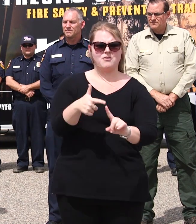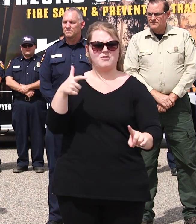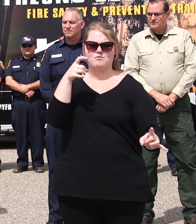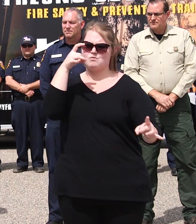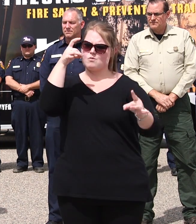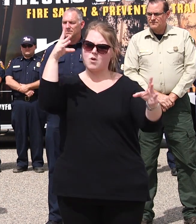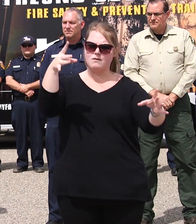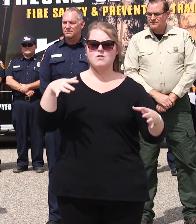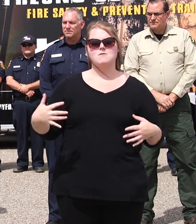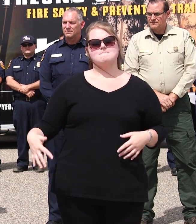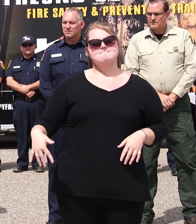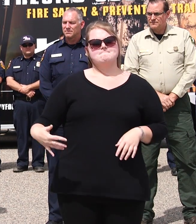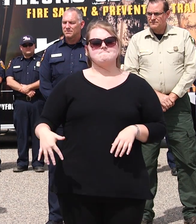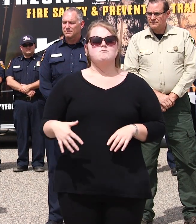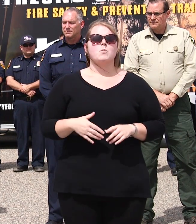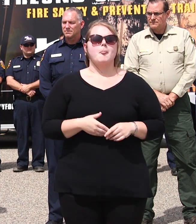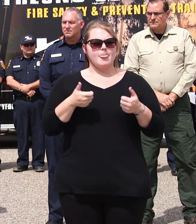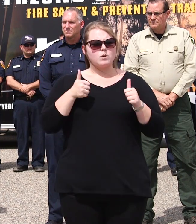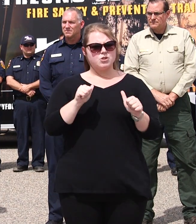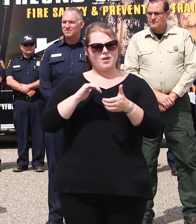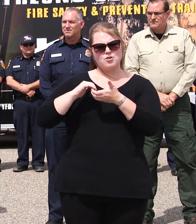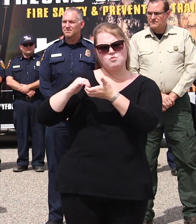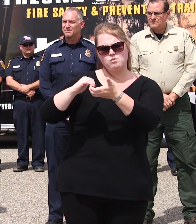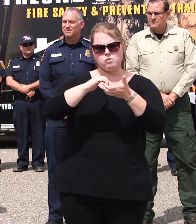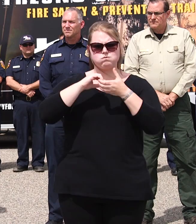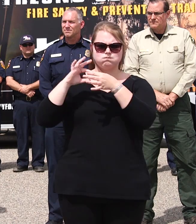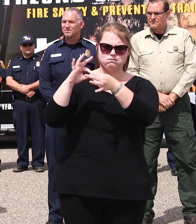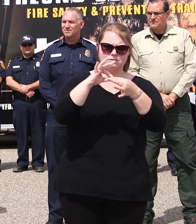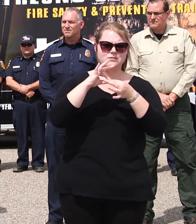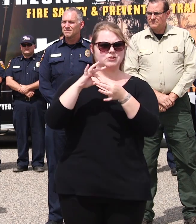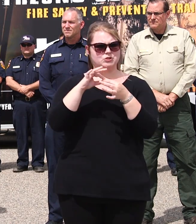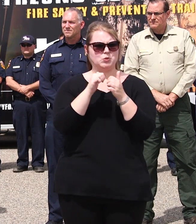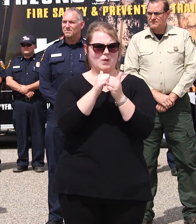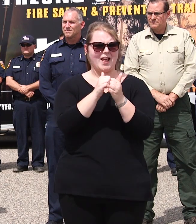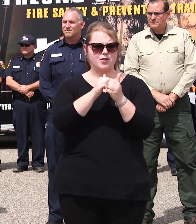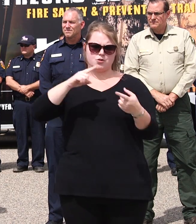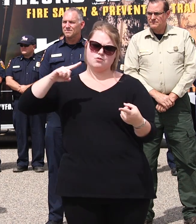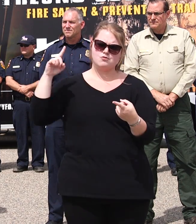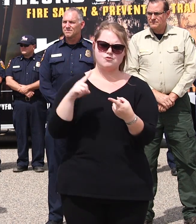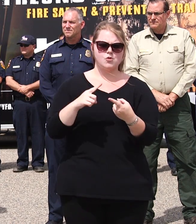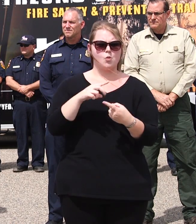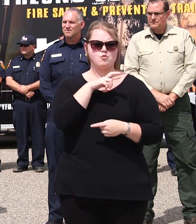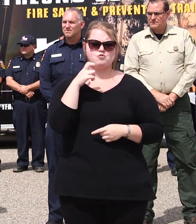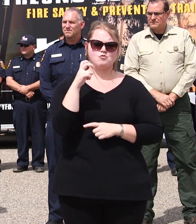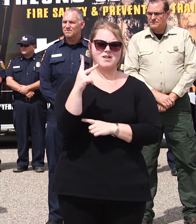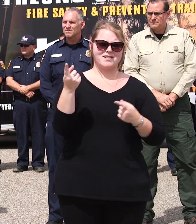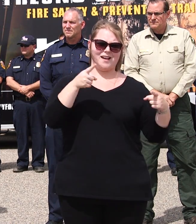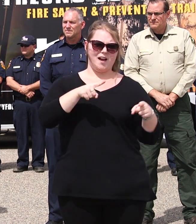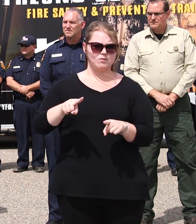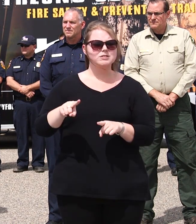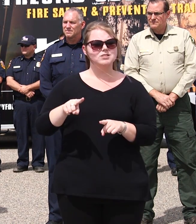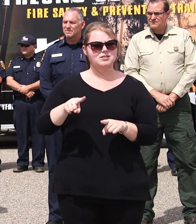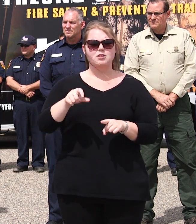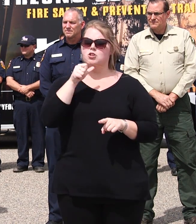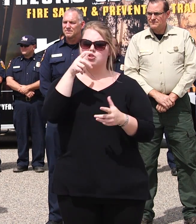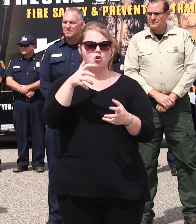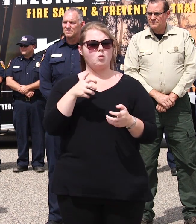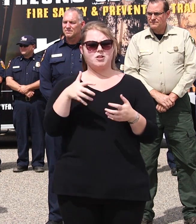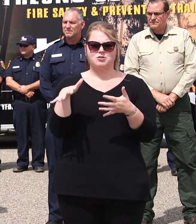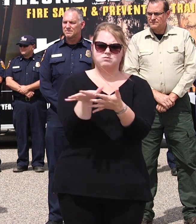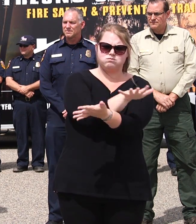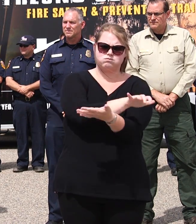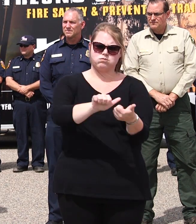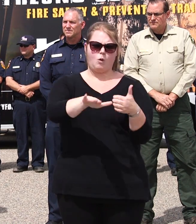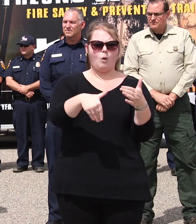wildfire. We're trying to partner as much as we can to reduce that wildfire risk so when it does happen, it doesn't irrevocably destroy